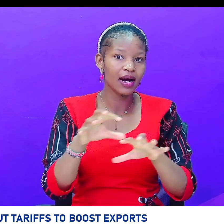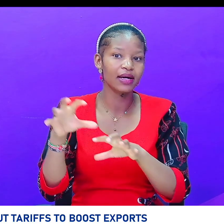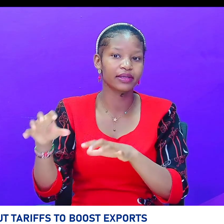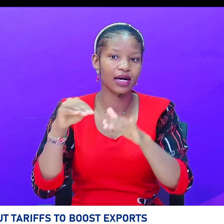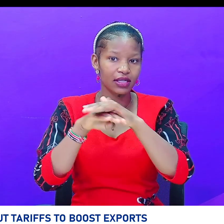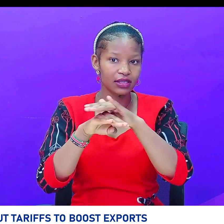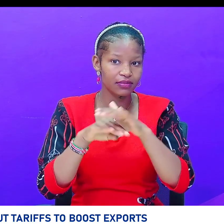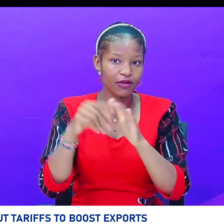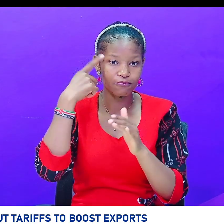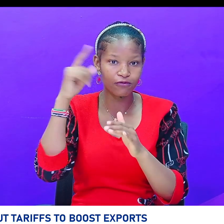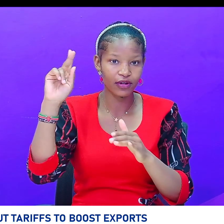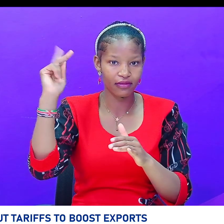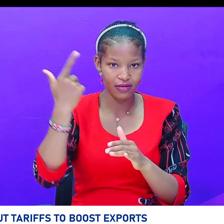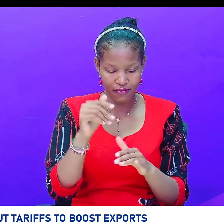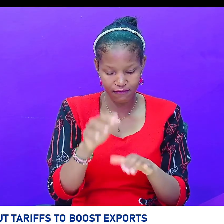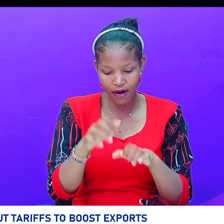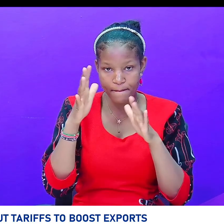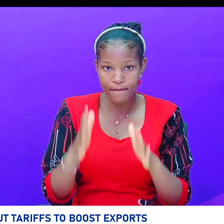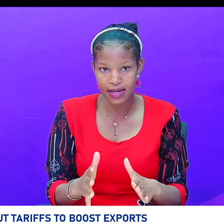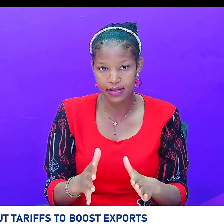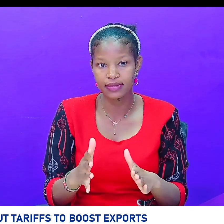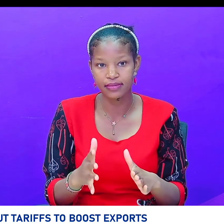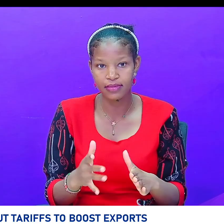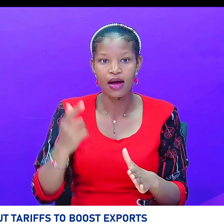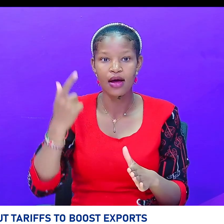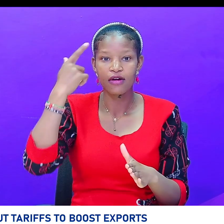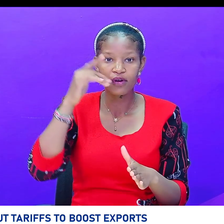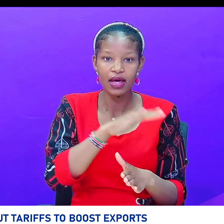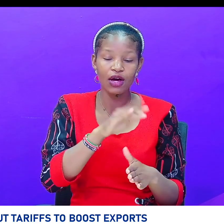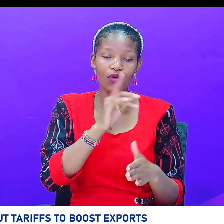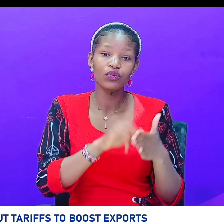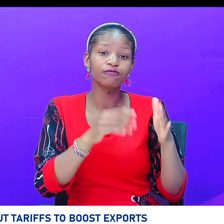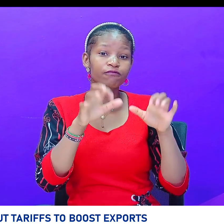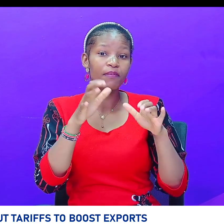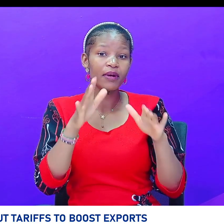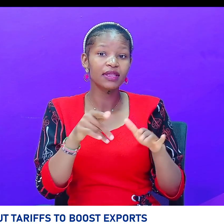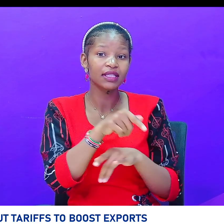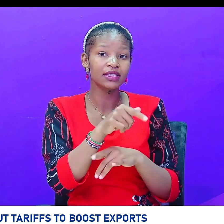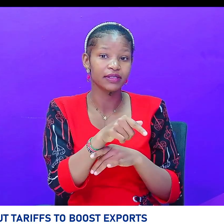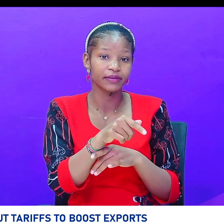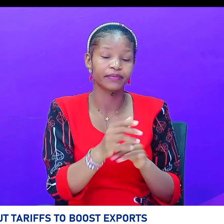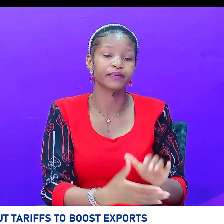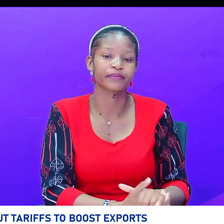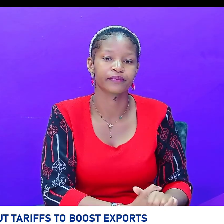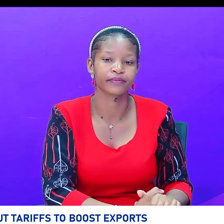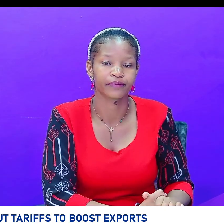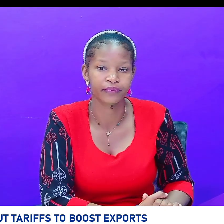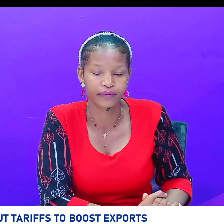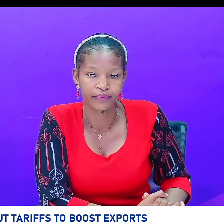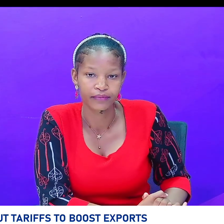The significant trade imbalance has prompted the calls for improved market access for Kenyan